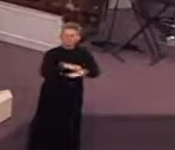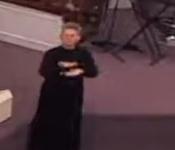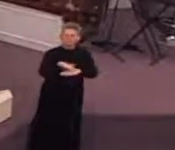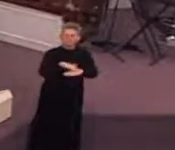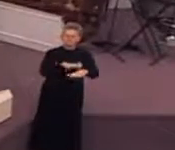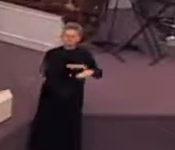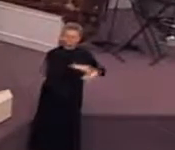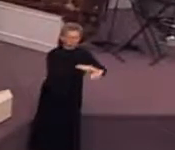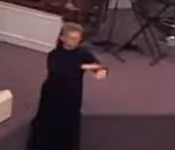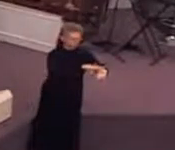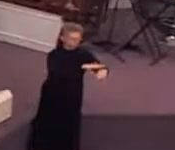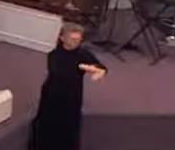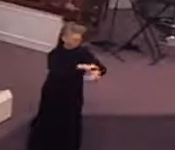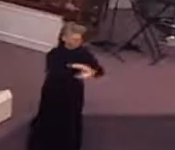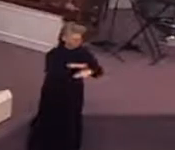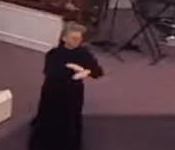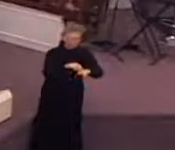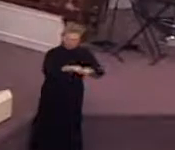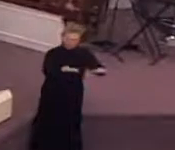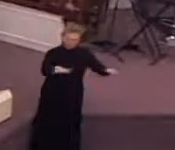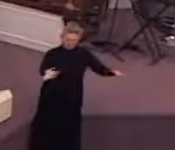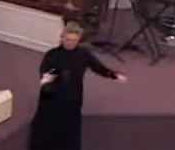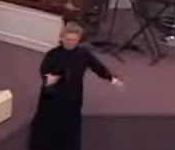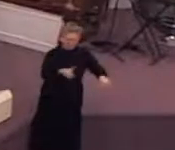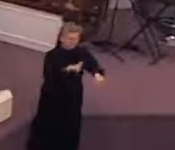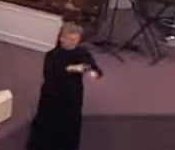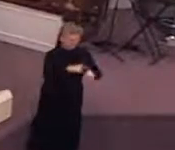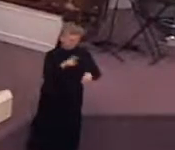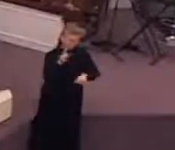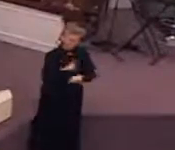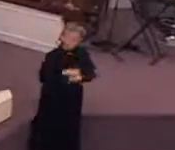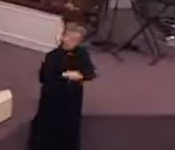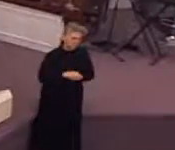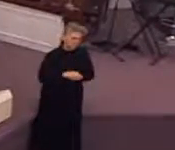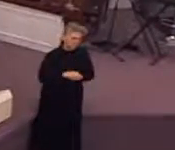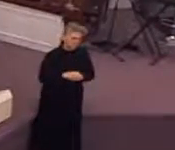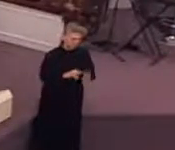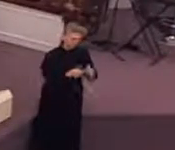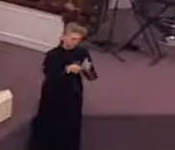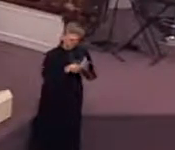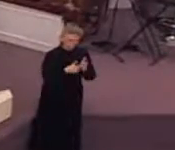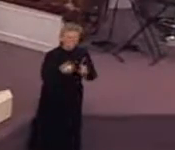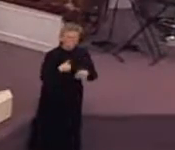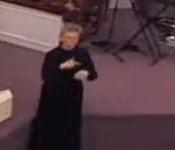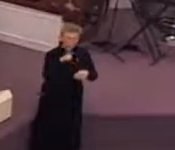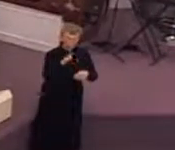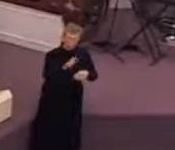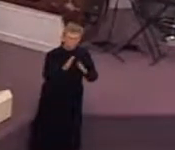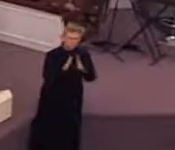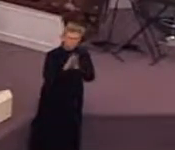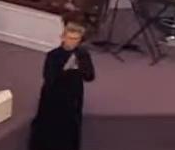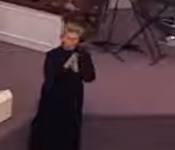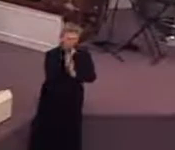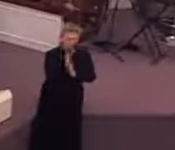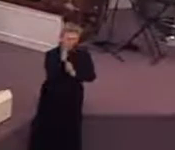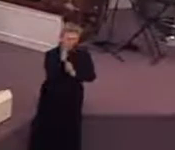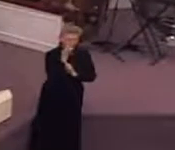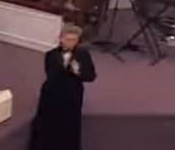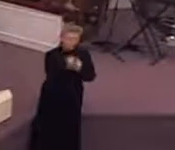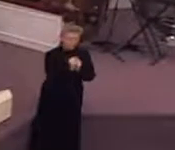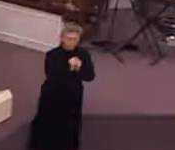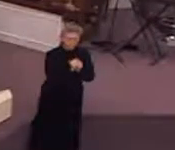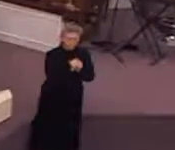warning. It's a time that we must, the mandate is that we must pray and fast without